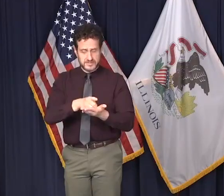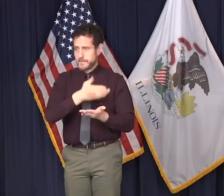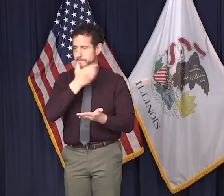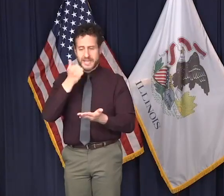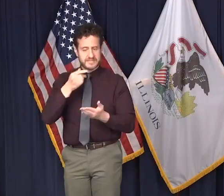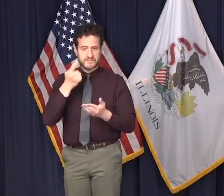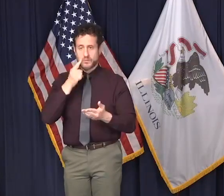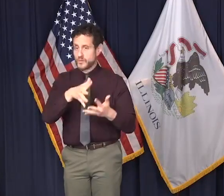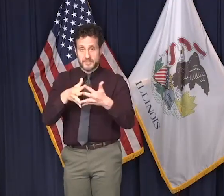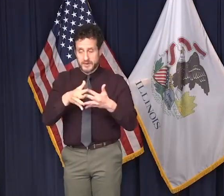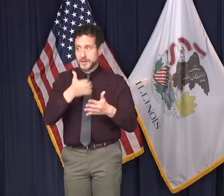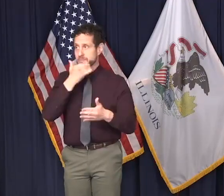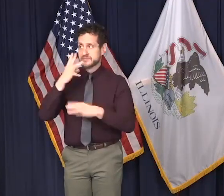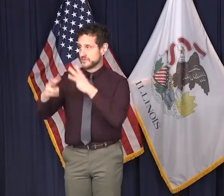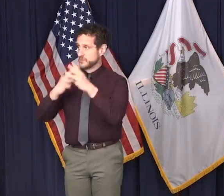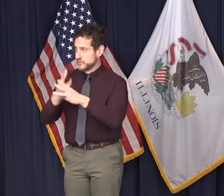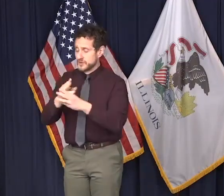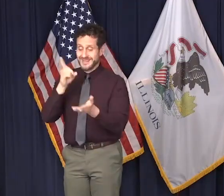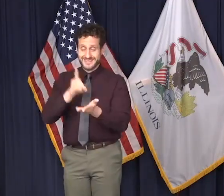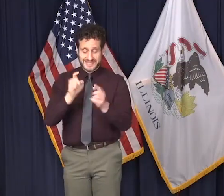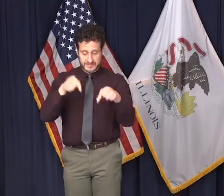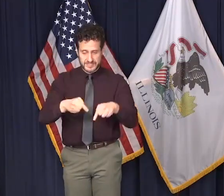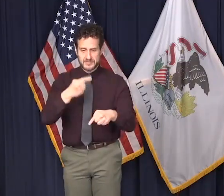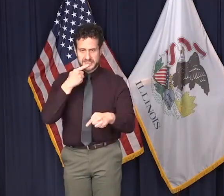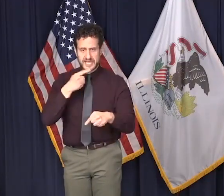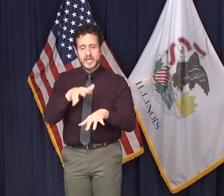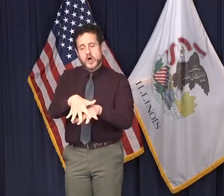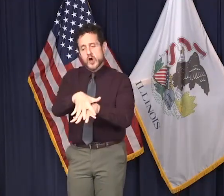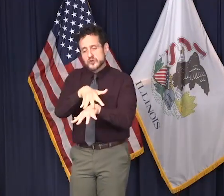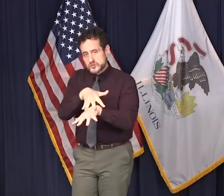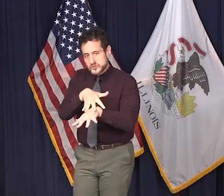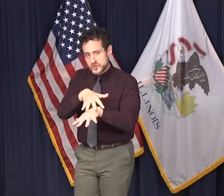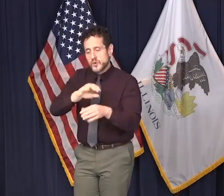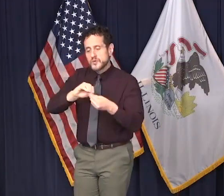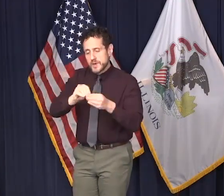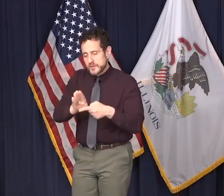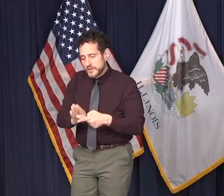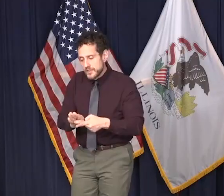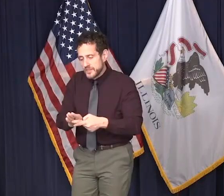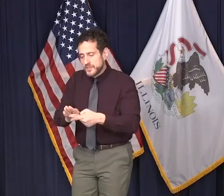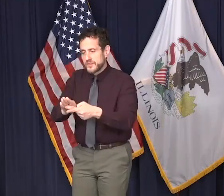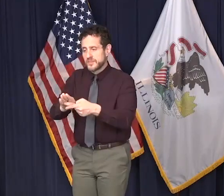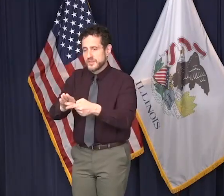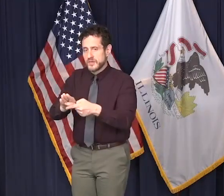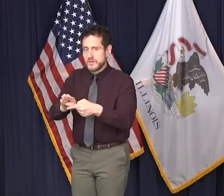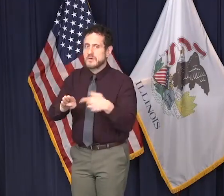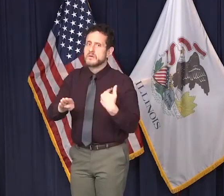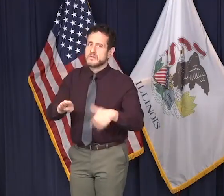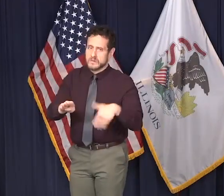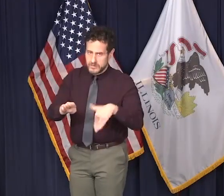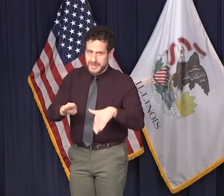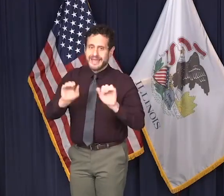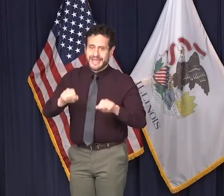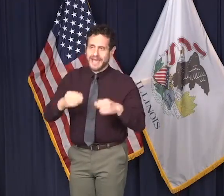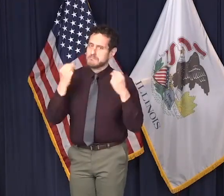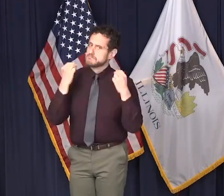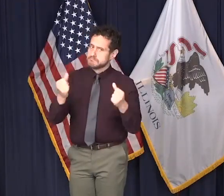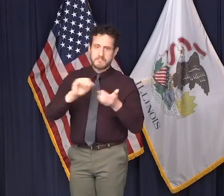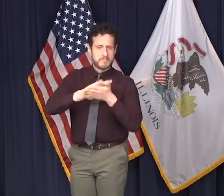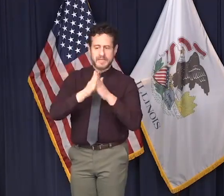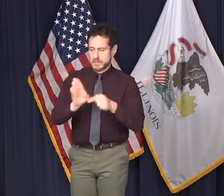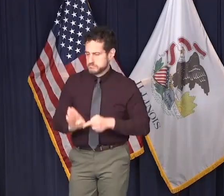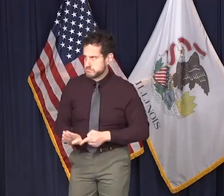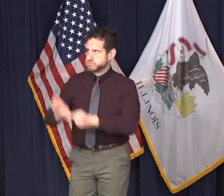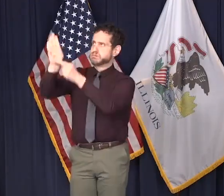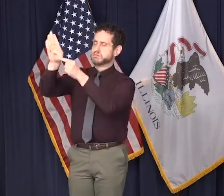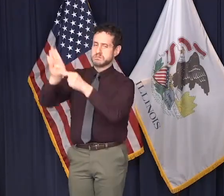gradually rising positivity rate is exactly when the exponential factors can take over. You can